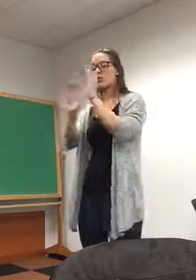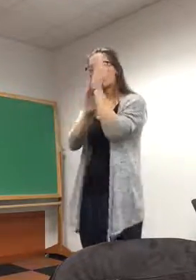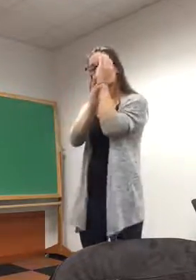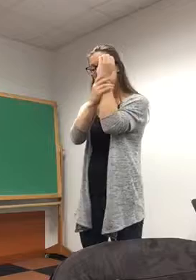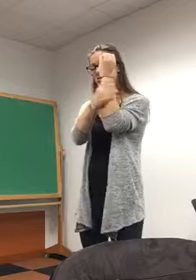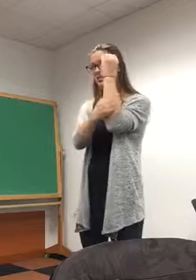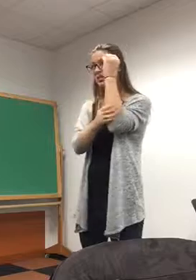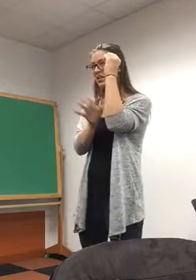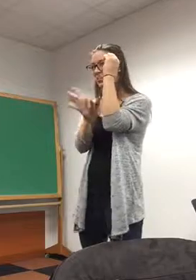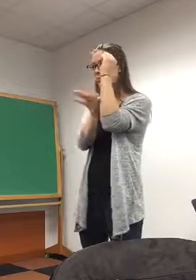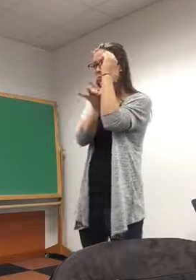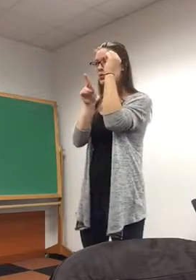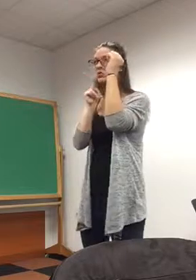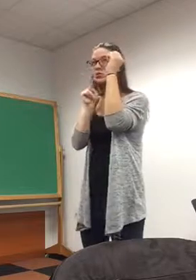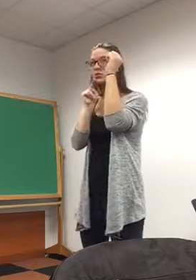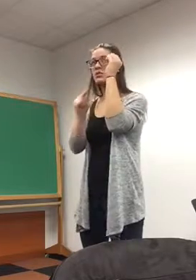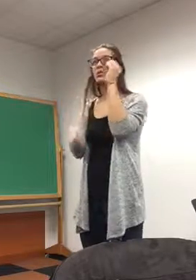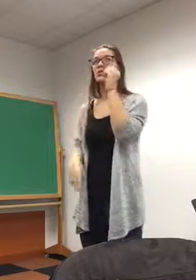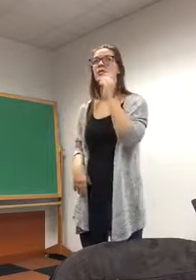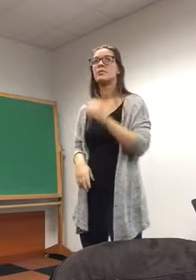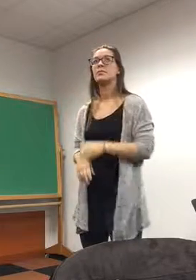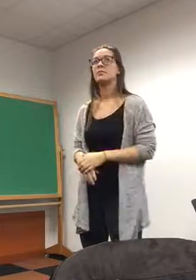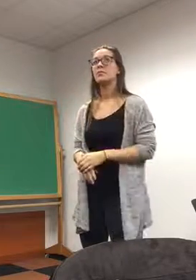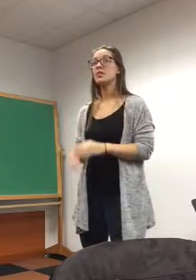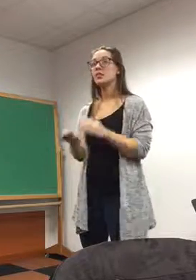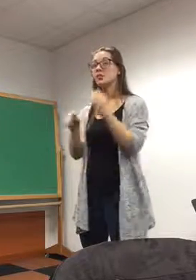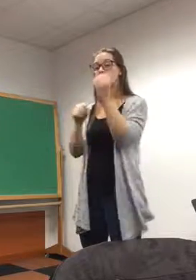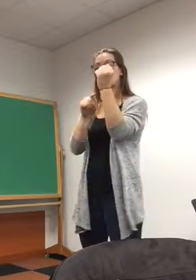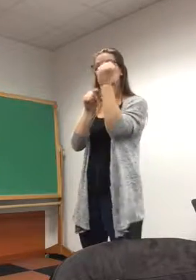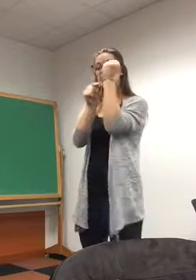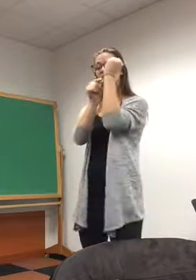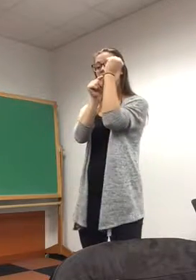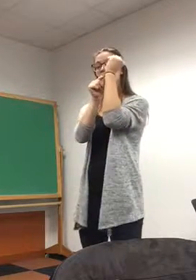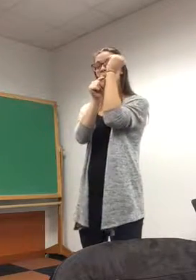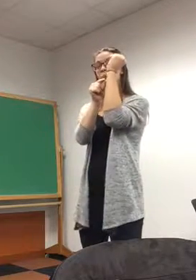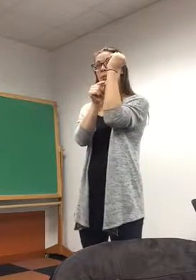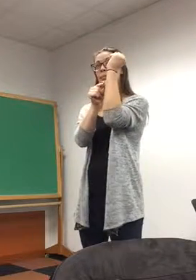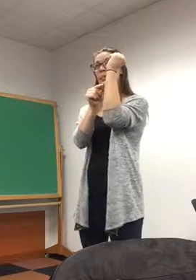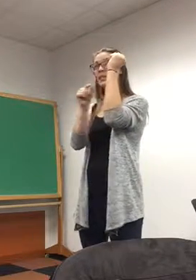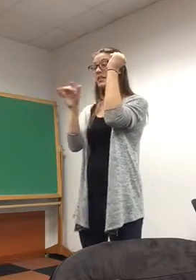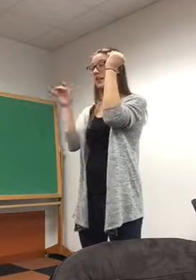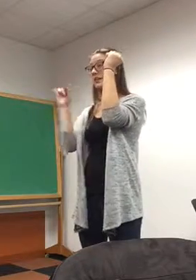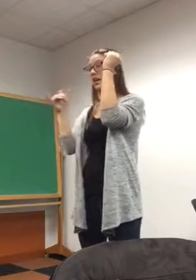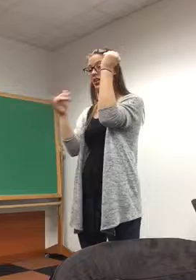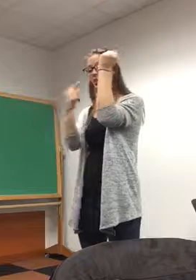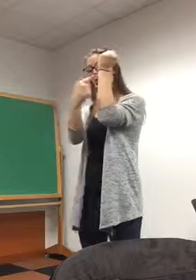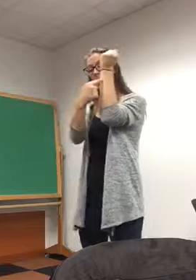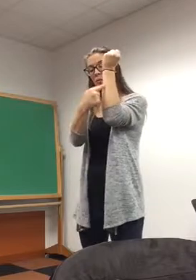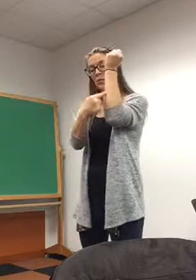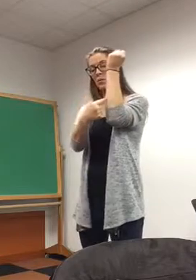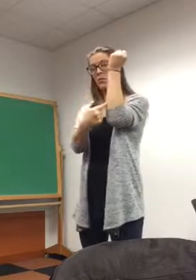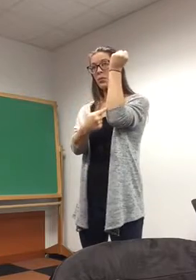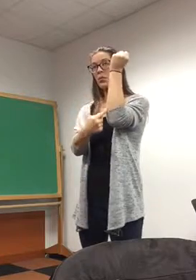Let's go down to the next one. The yellow inside. We call this hard bone, but the word that your book's going to use is called